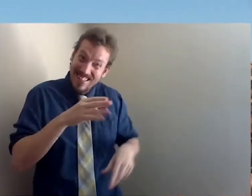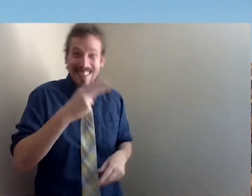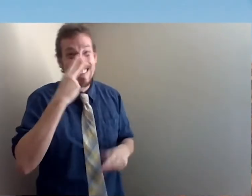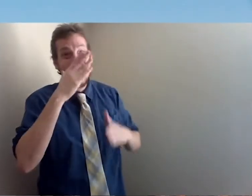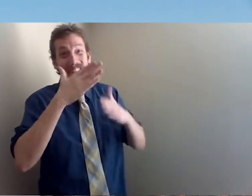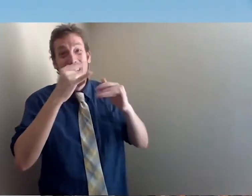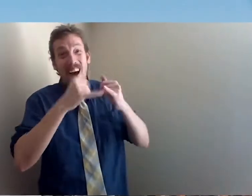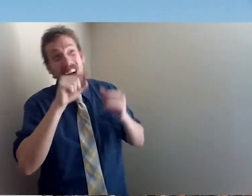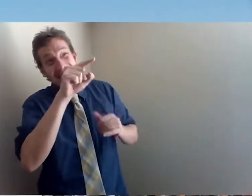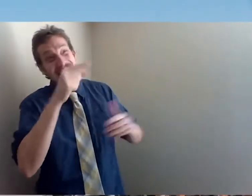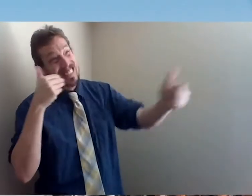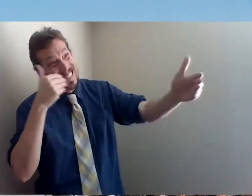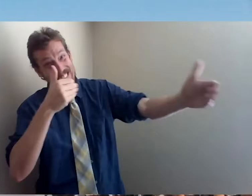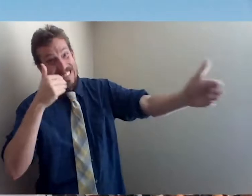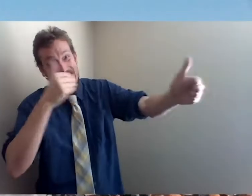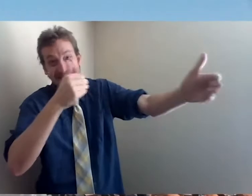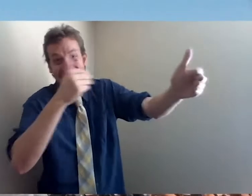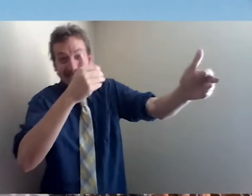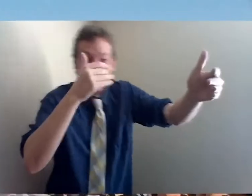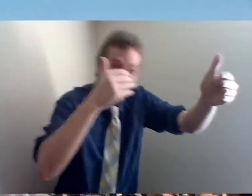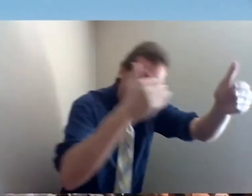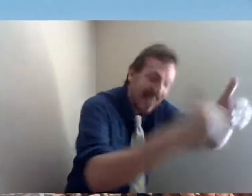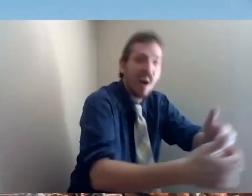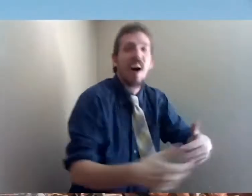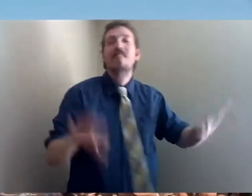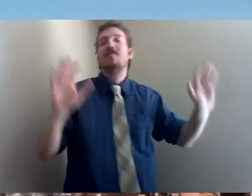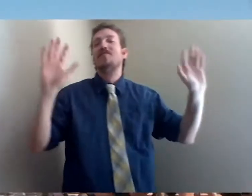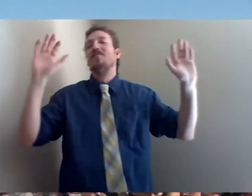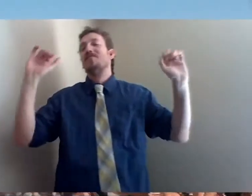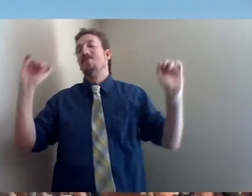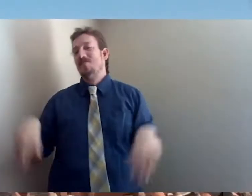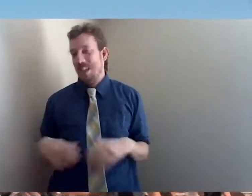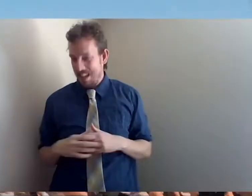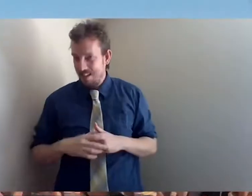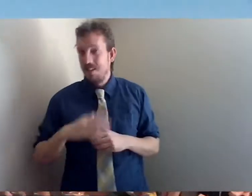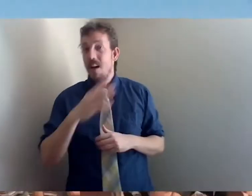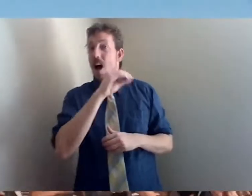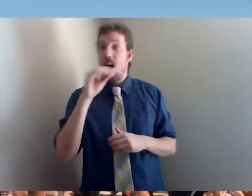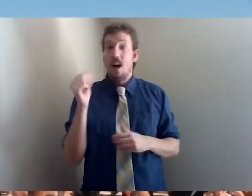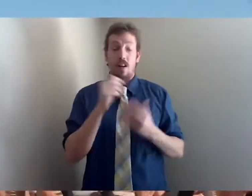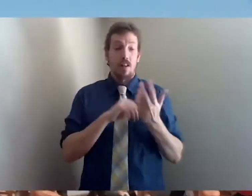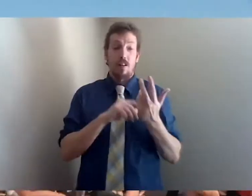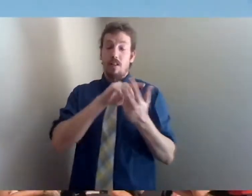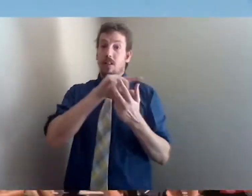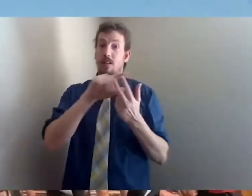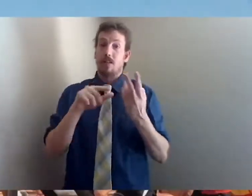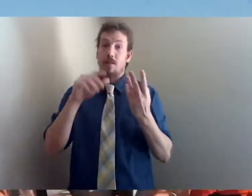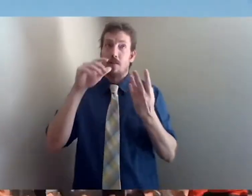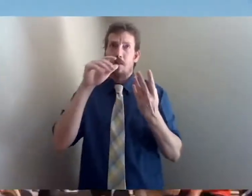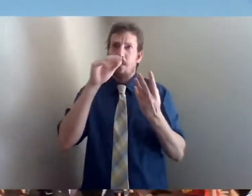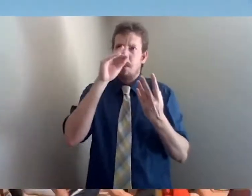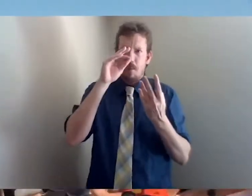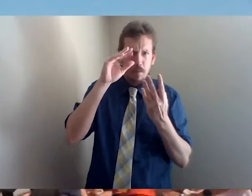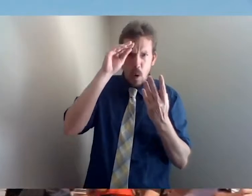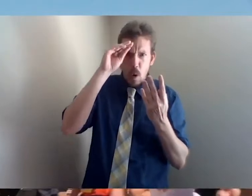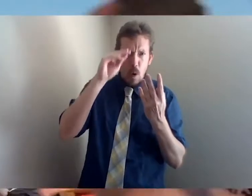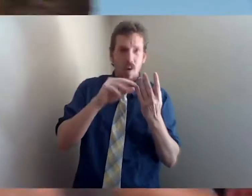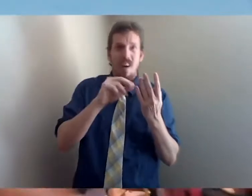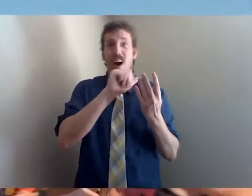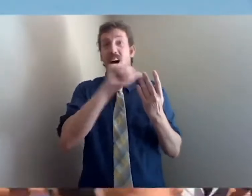that bend and seeing that finish line at the very distance, but he made it.